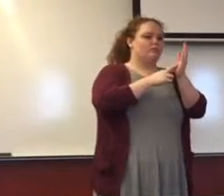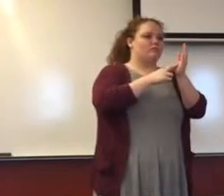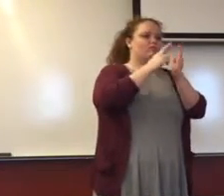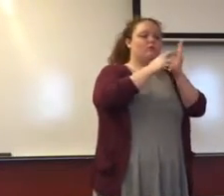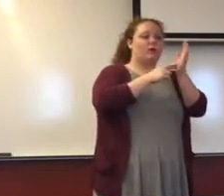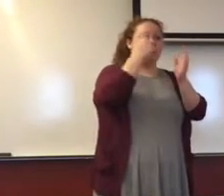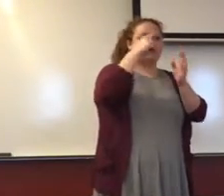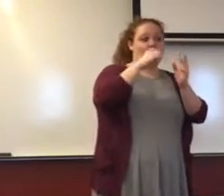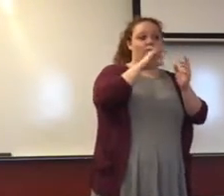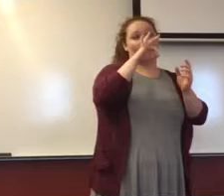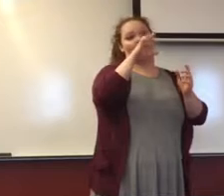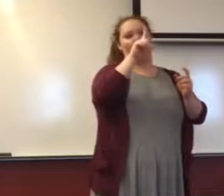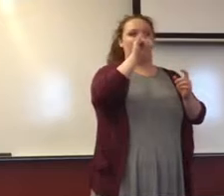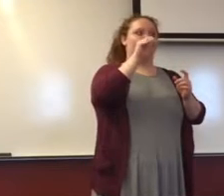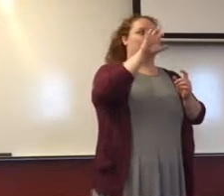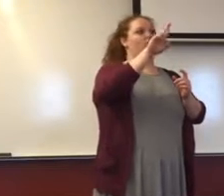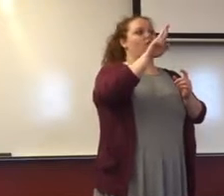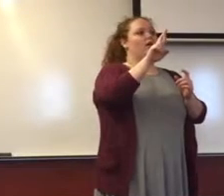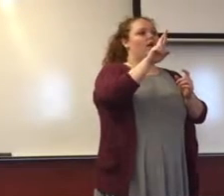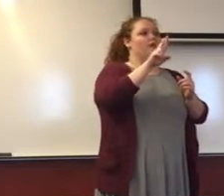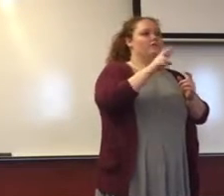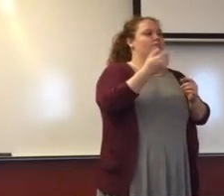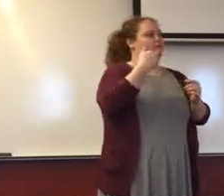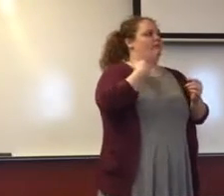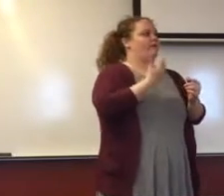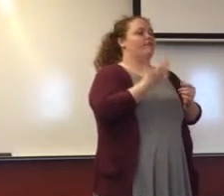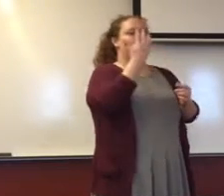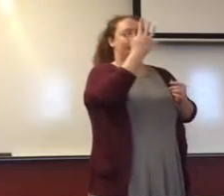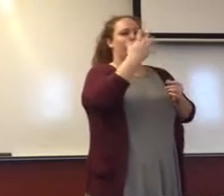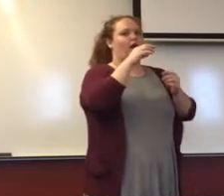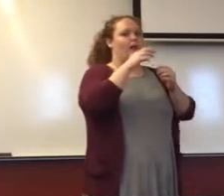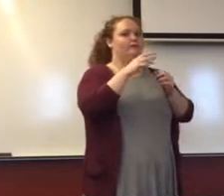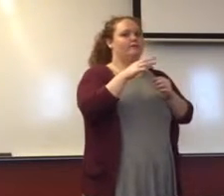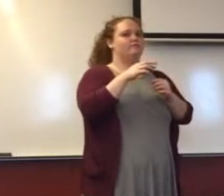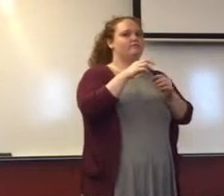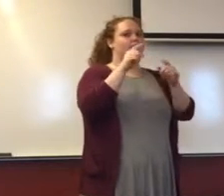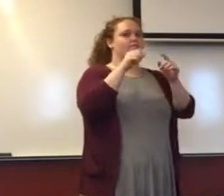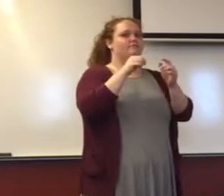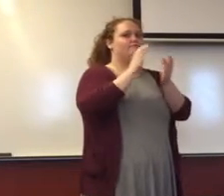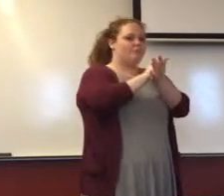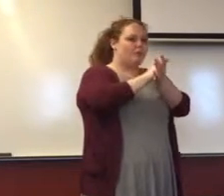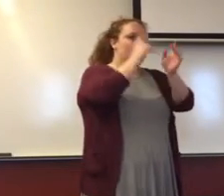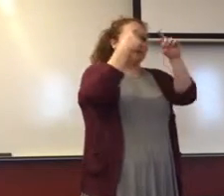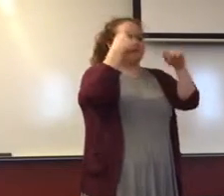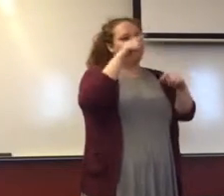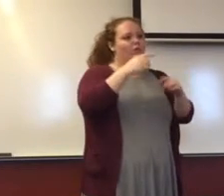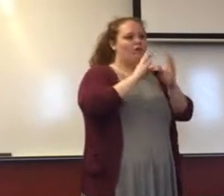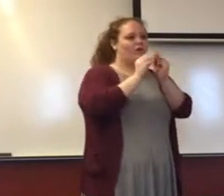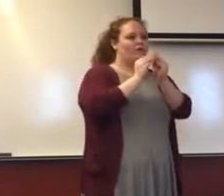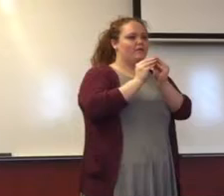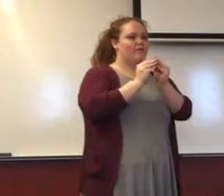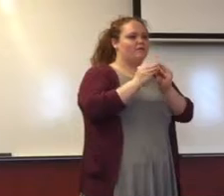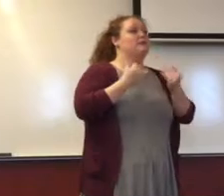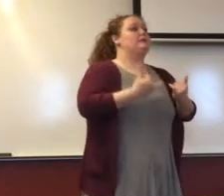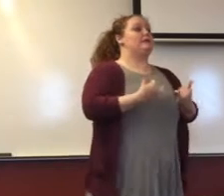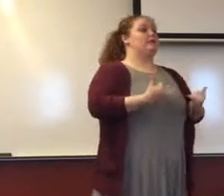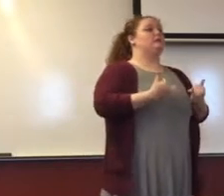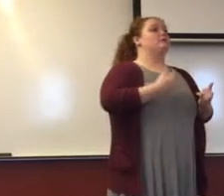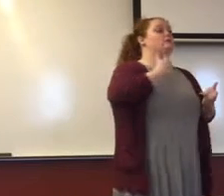class again? 'Cause, like, We've had about 5. Yeah, probably about 5 or 6 different Yeah, flyers. we've had, because we didn't know, we know now. Next year, I'm gonna